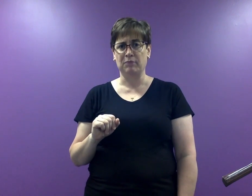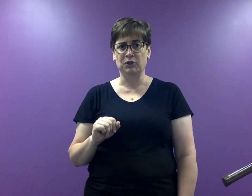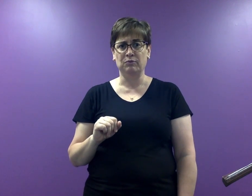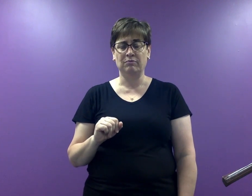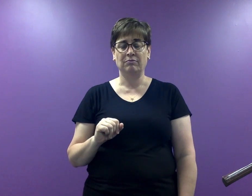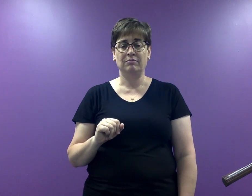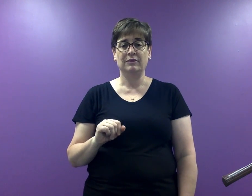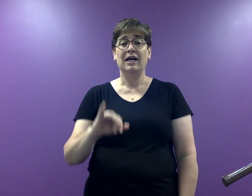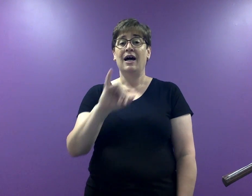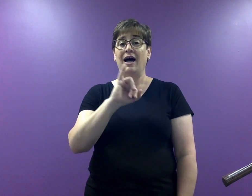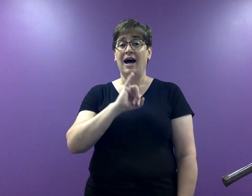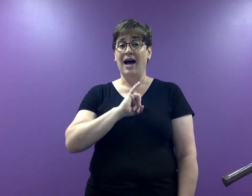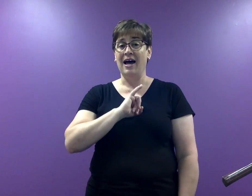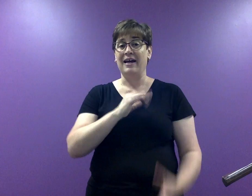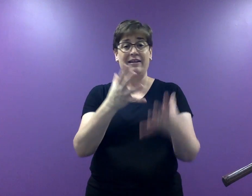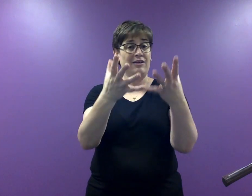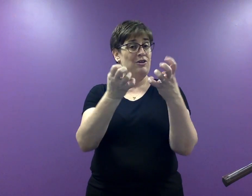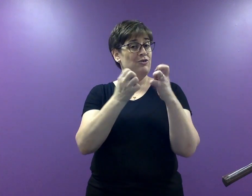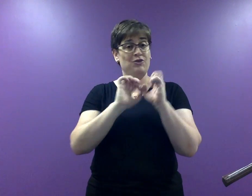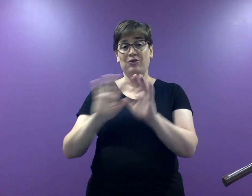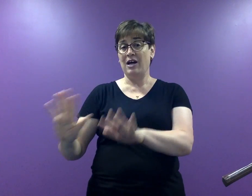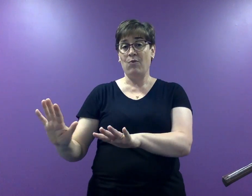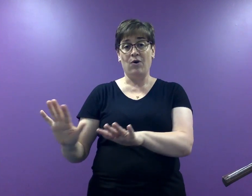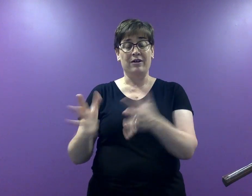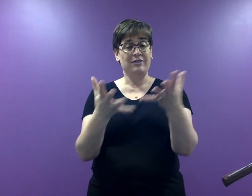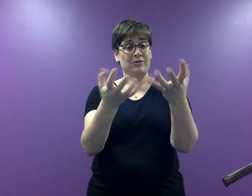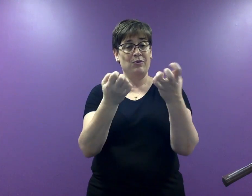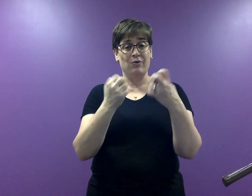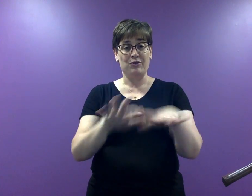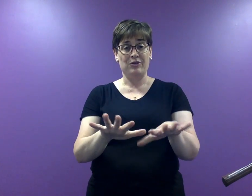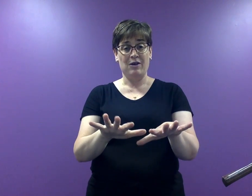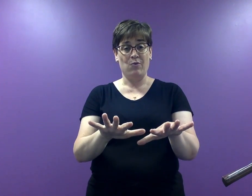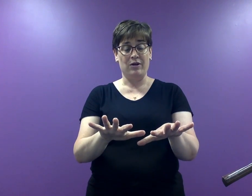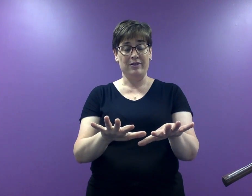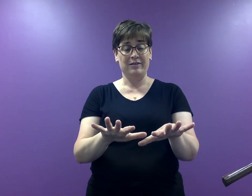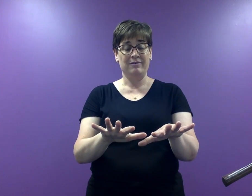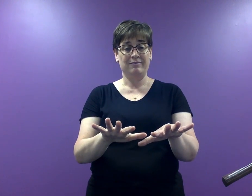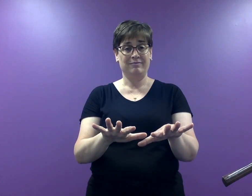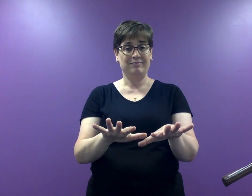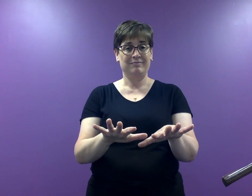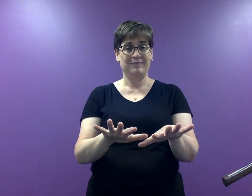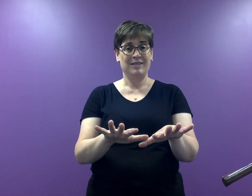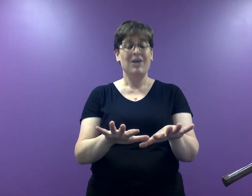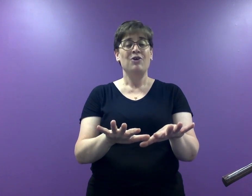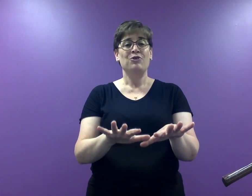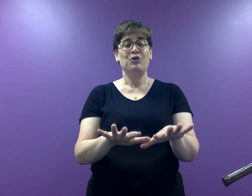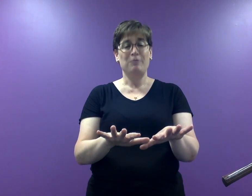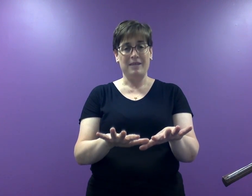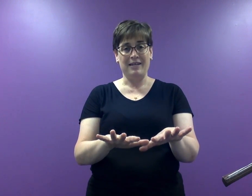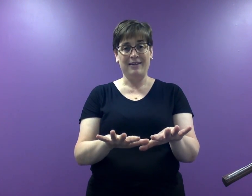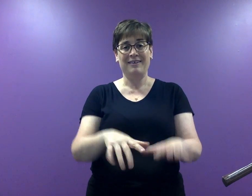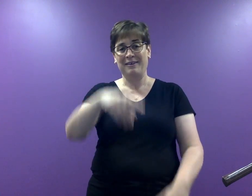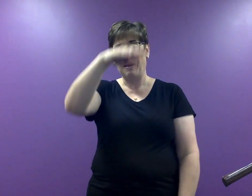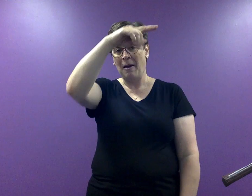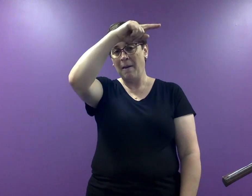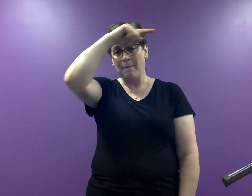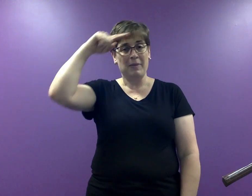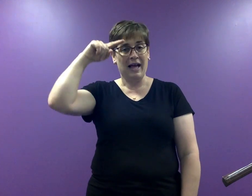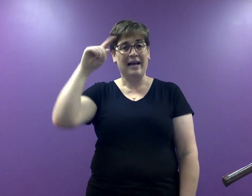blue. I do not want or do not want to be black